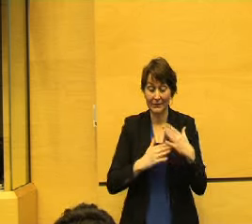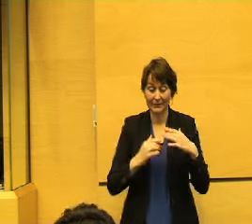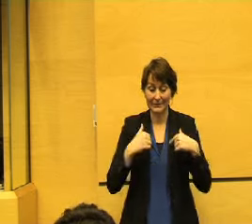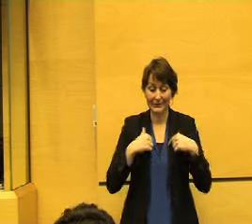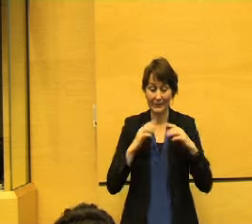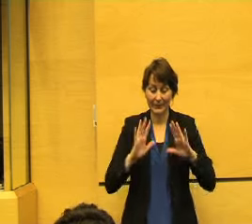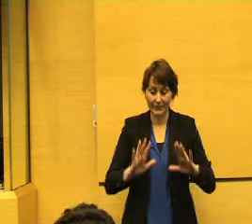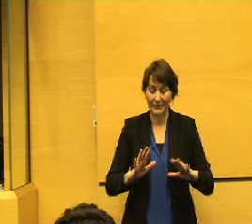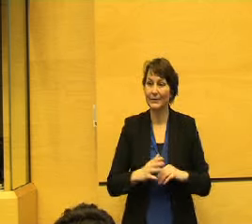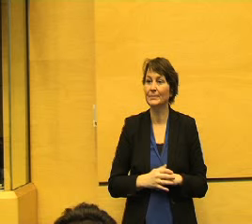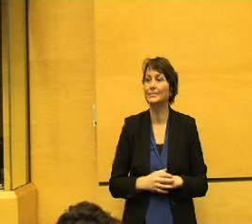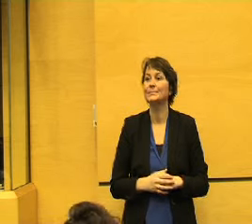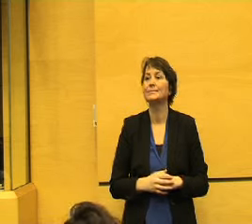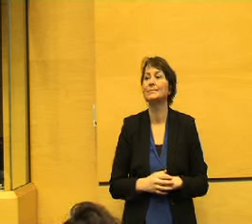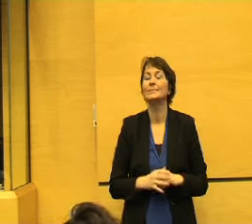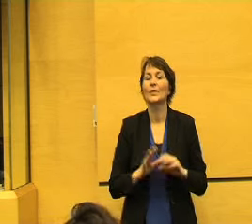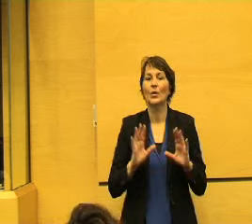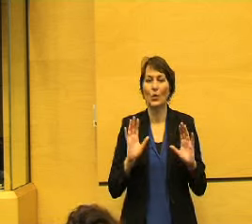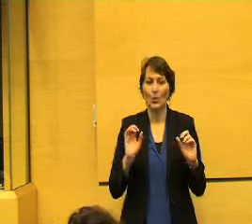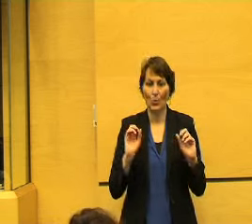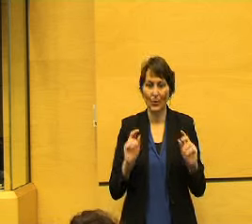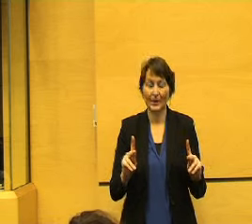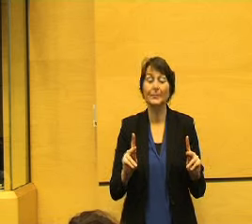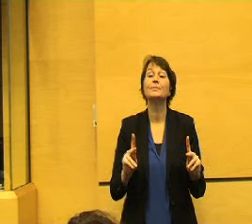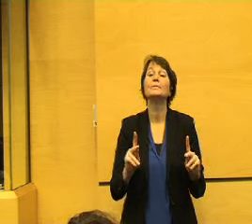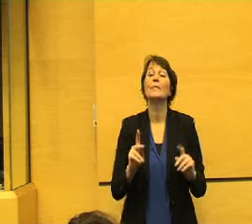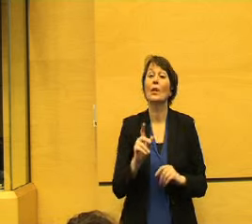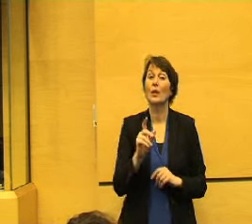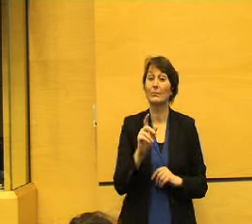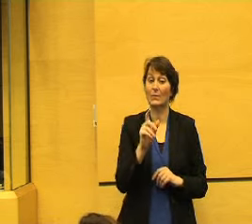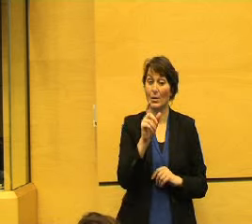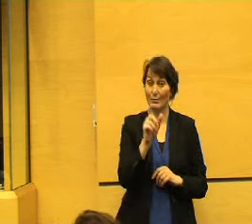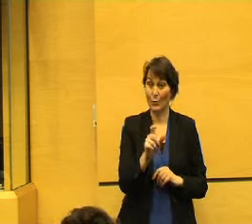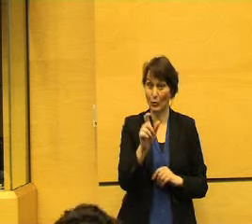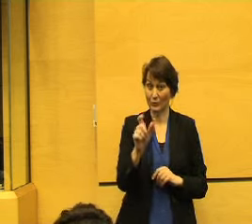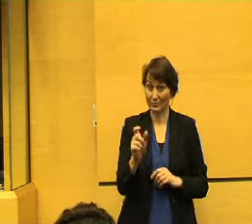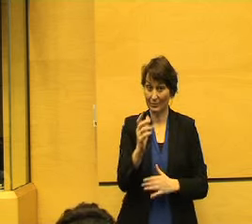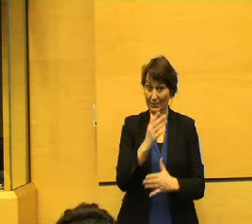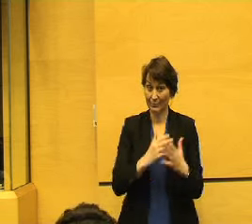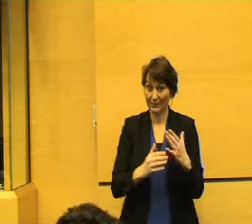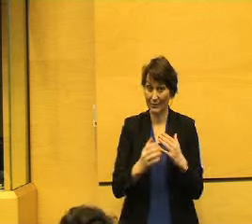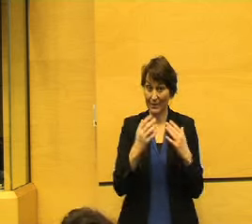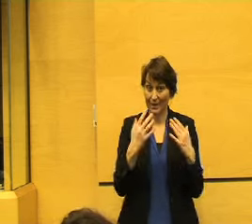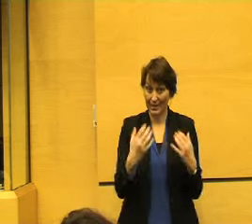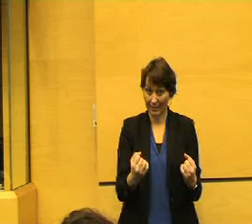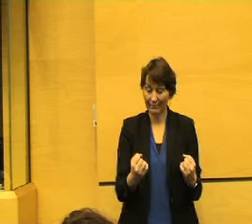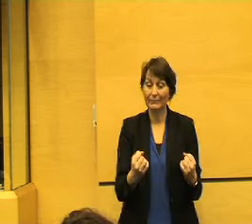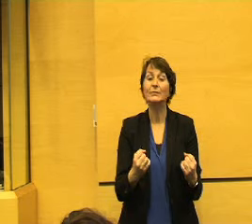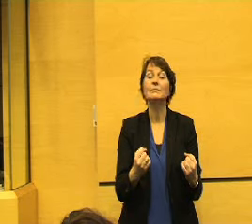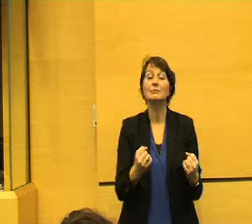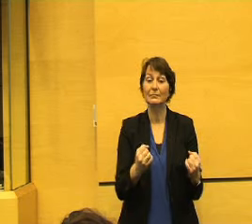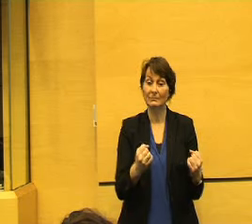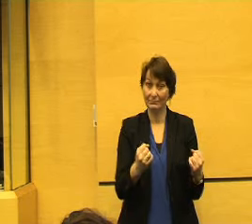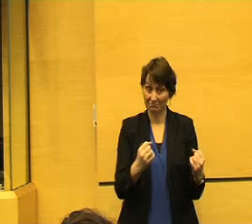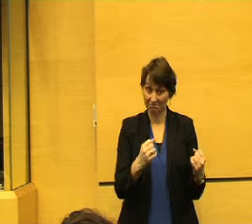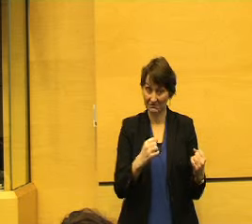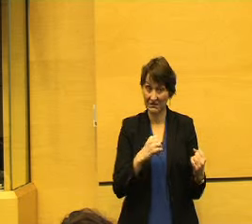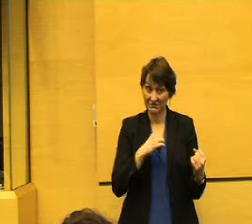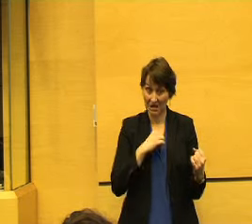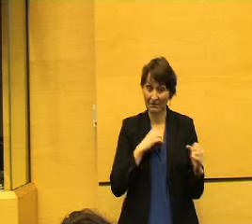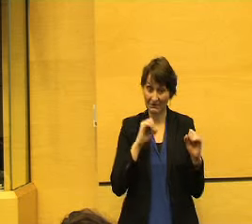Is it possible for persons with disabilities to purchase a health